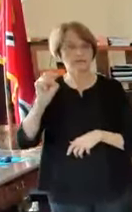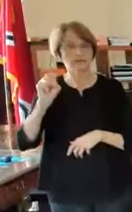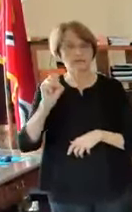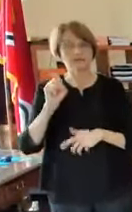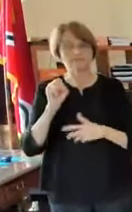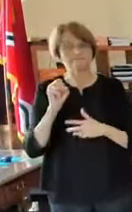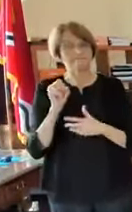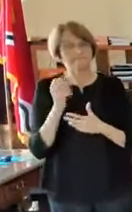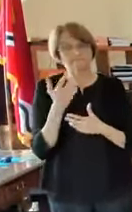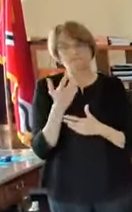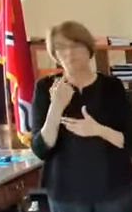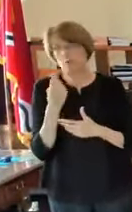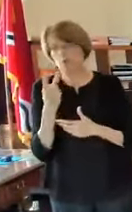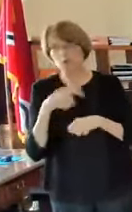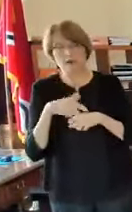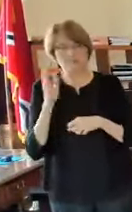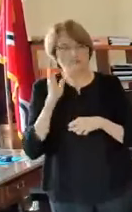or two.